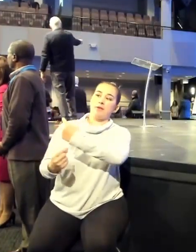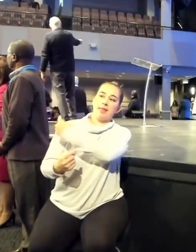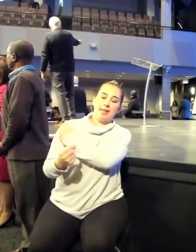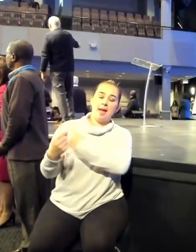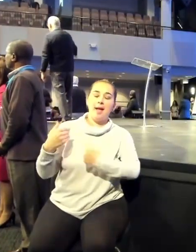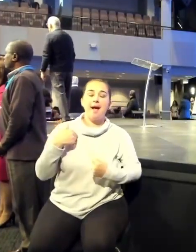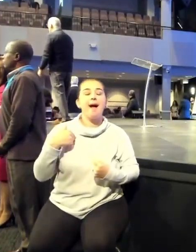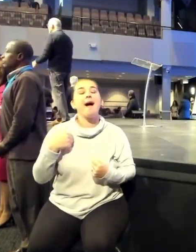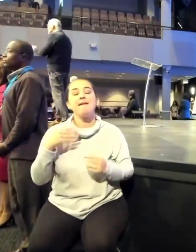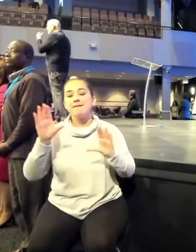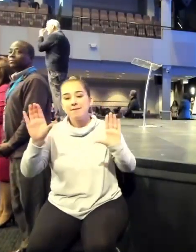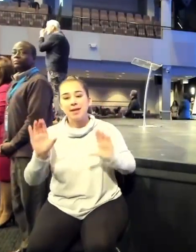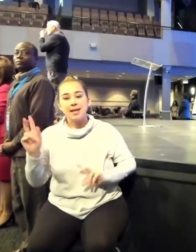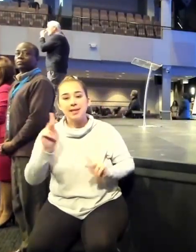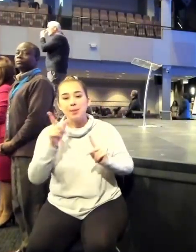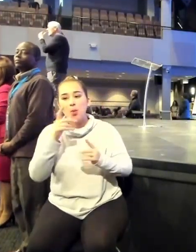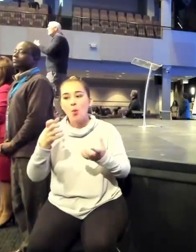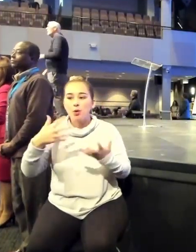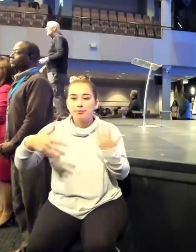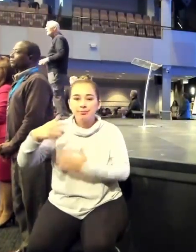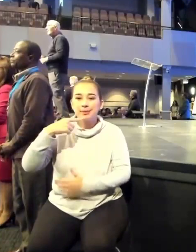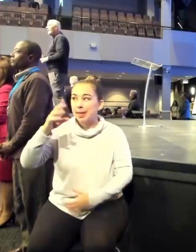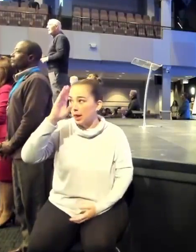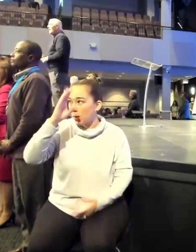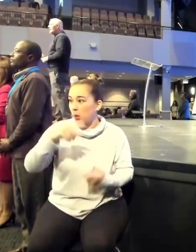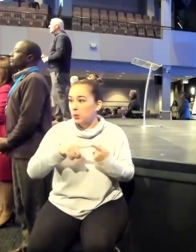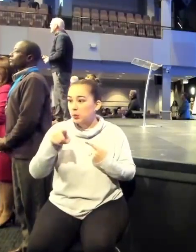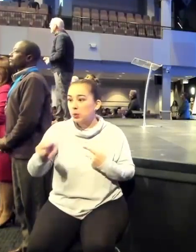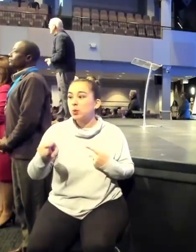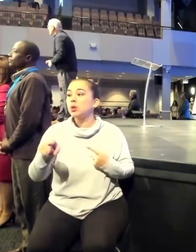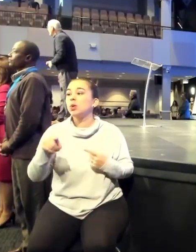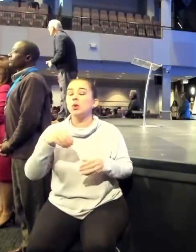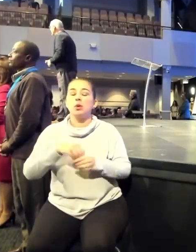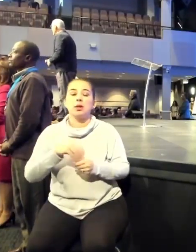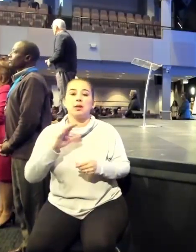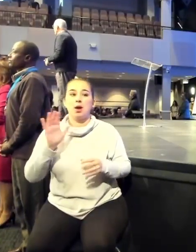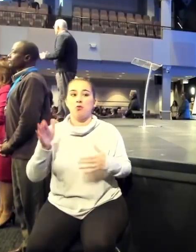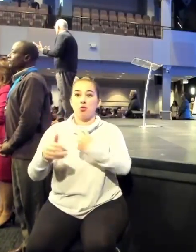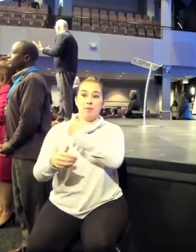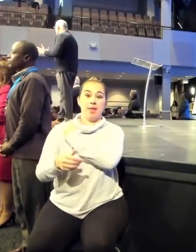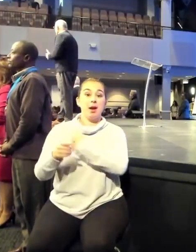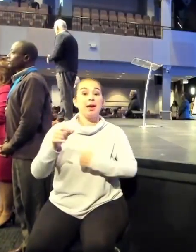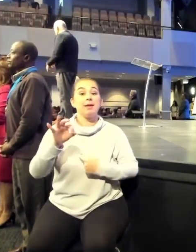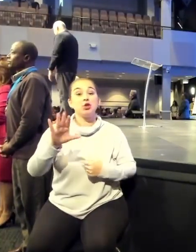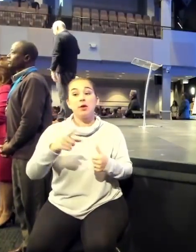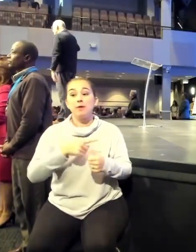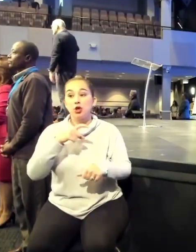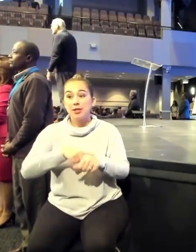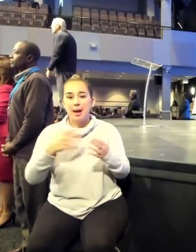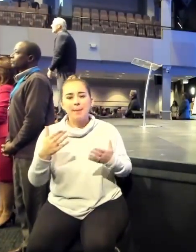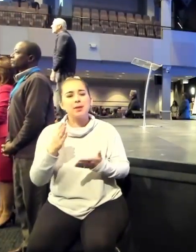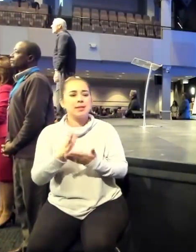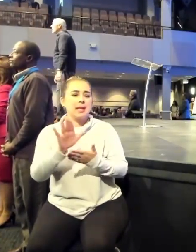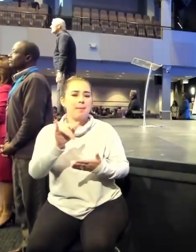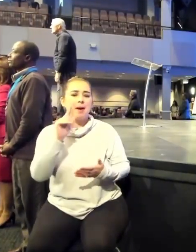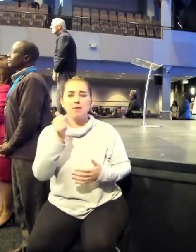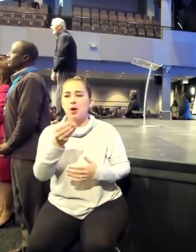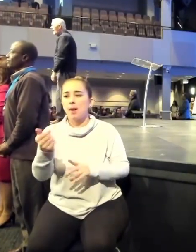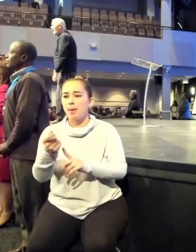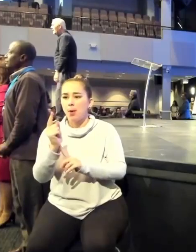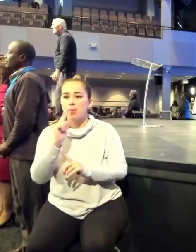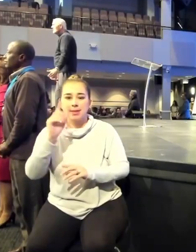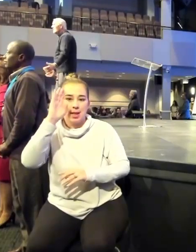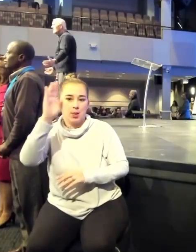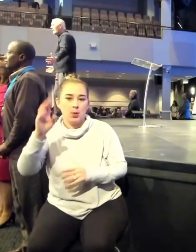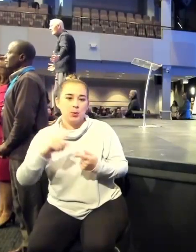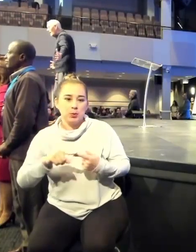fantastic people right over there who'd love to say hi to you. They have a gift for you at our hospitality room. Again, if this is your first time, stop by just for a couple of moments and say